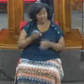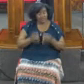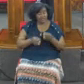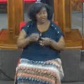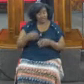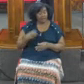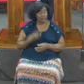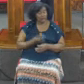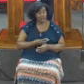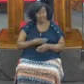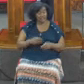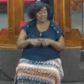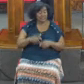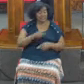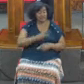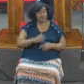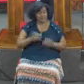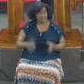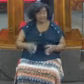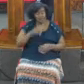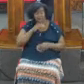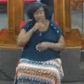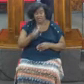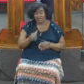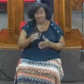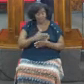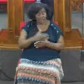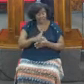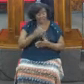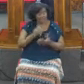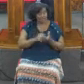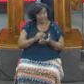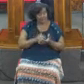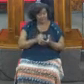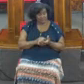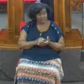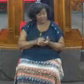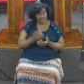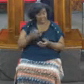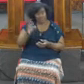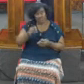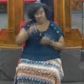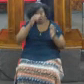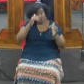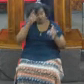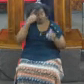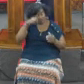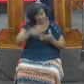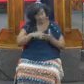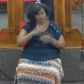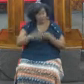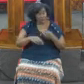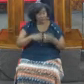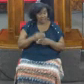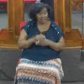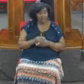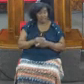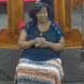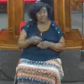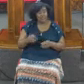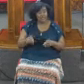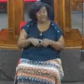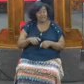we as Christians do not share the gospel. There's no hope for this world if we as